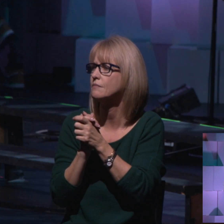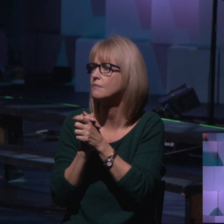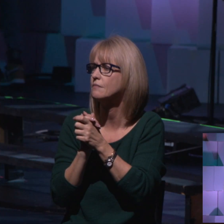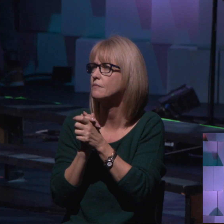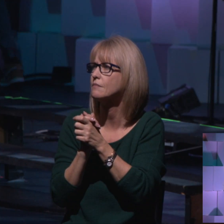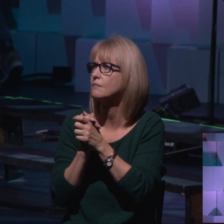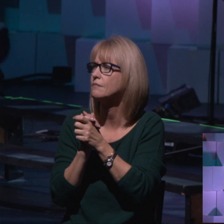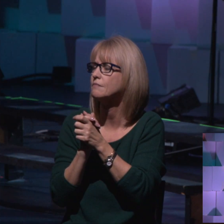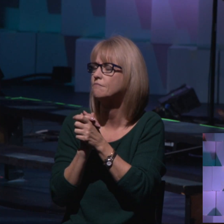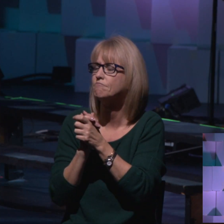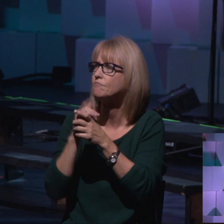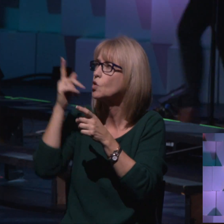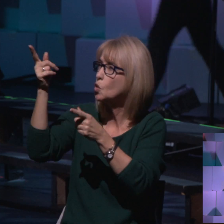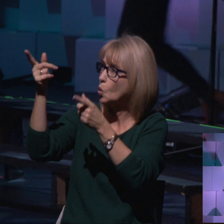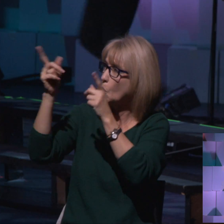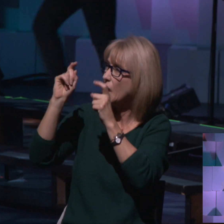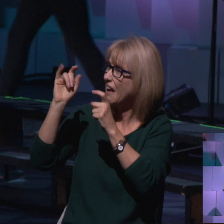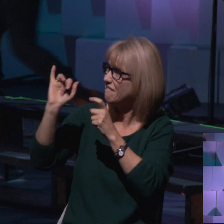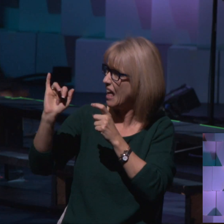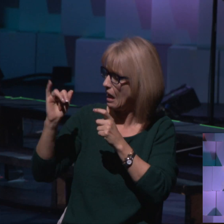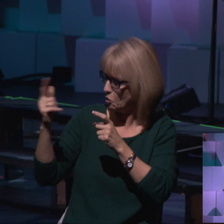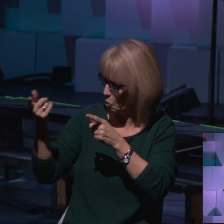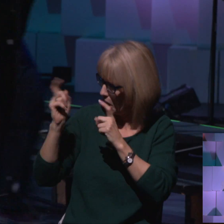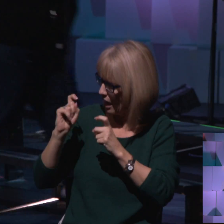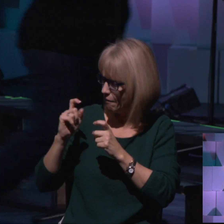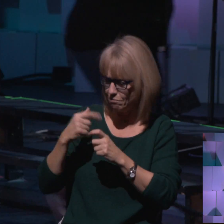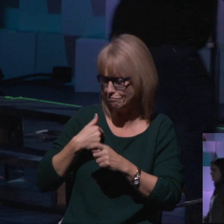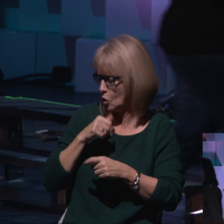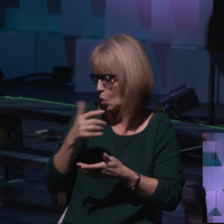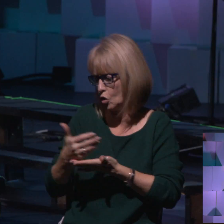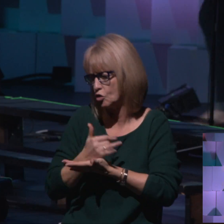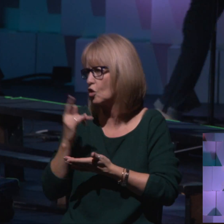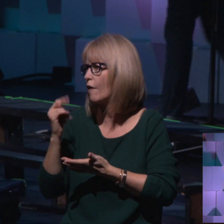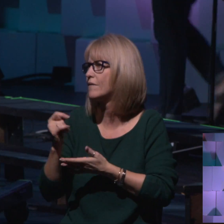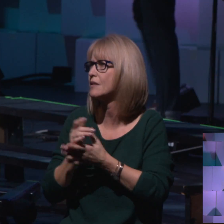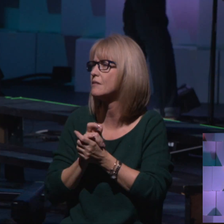And Father, we're going to honor you in the way that you asked us to in just a minute.